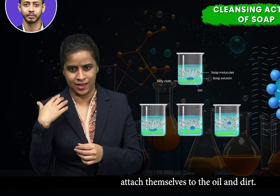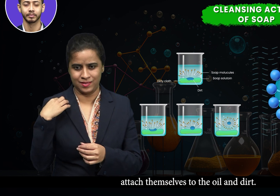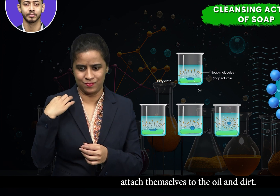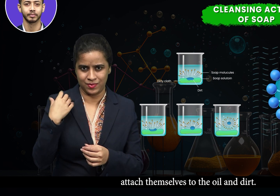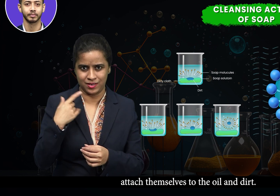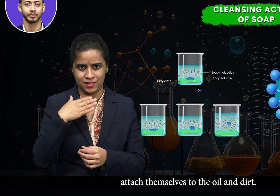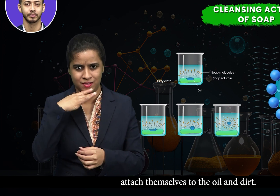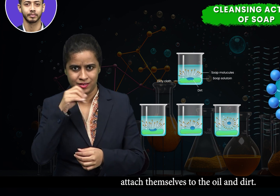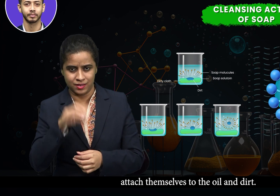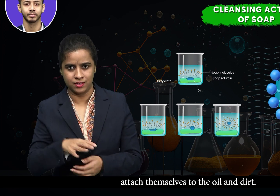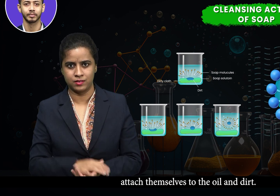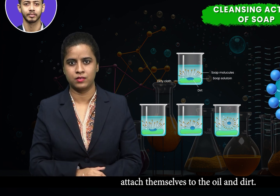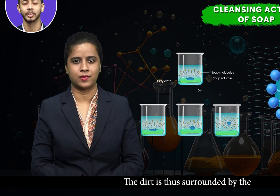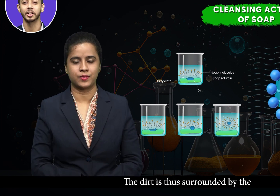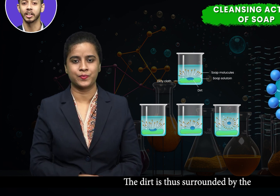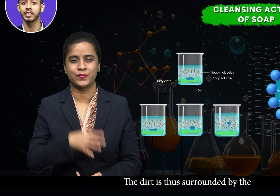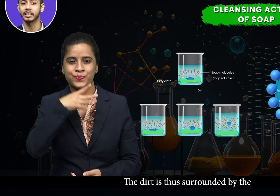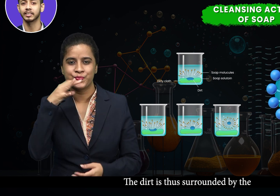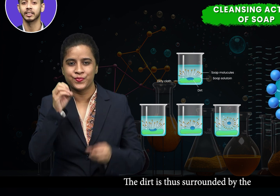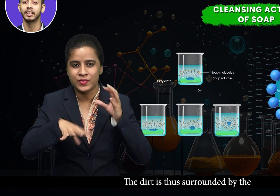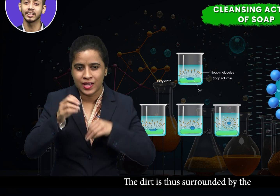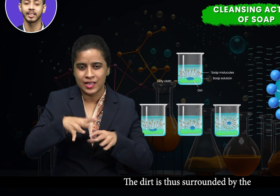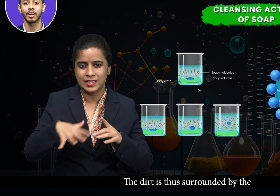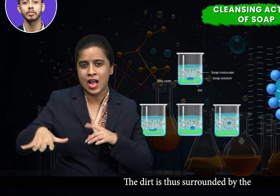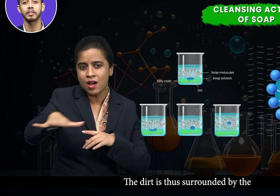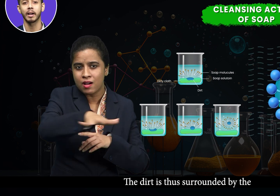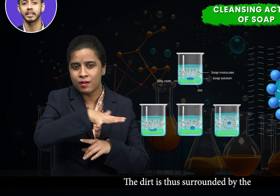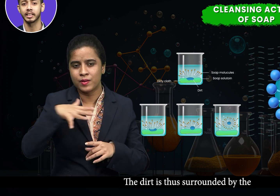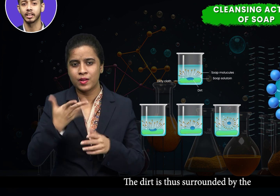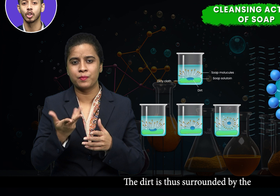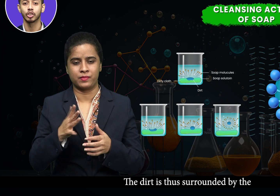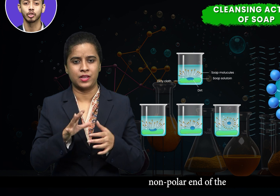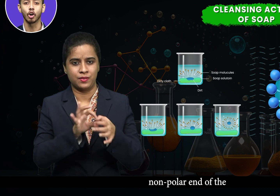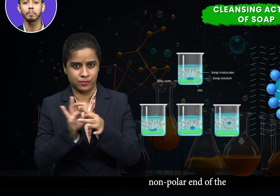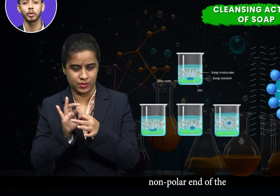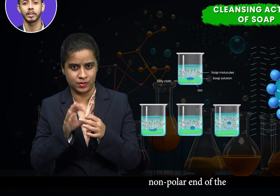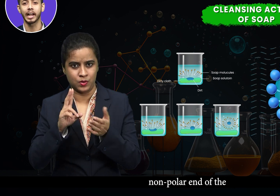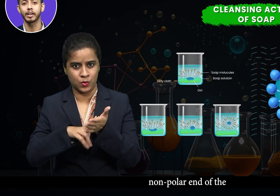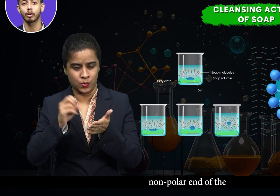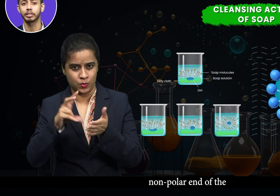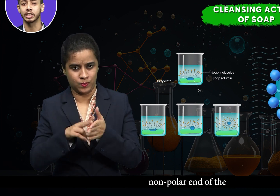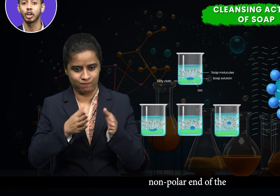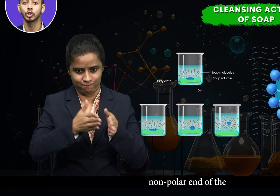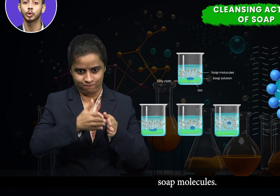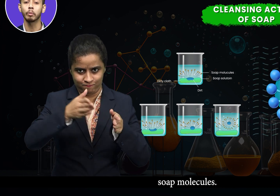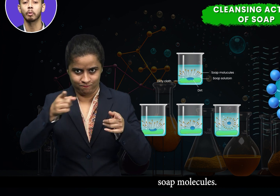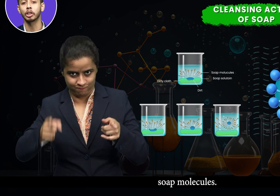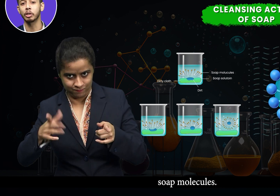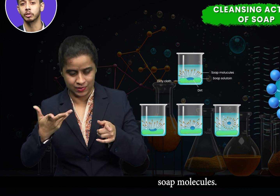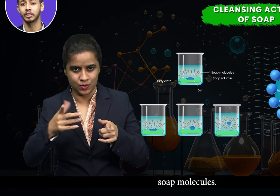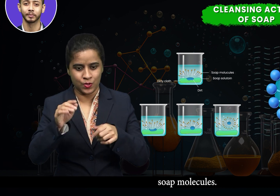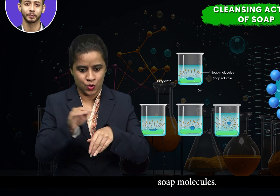The dirt is thus surrounded by the non-polar end of the